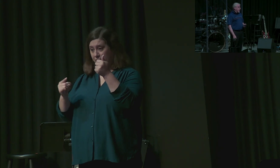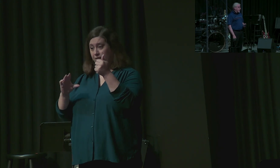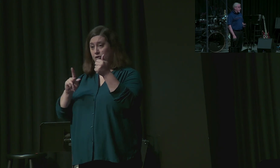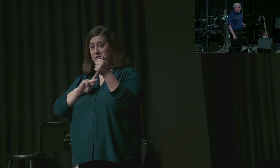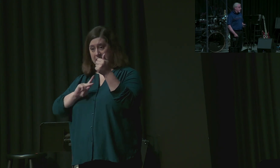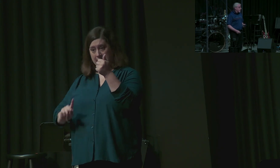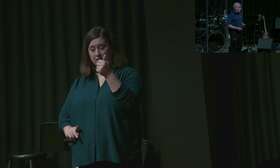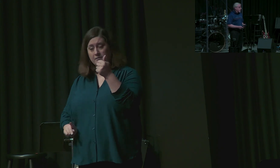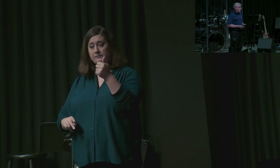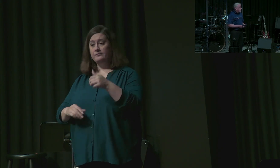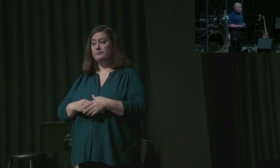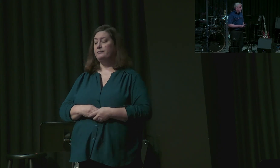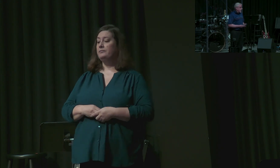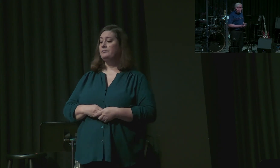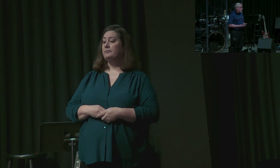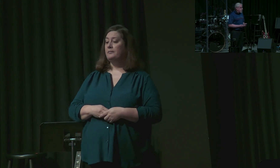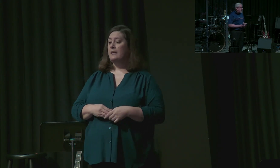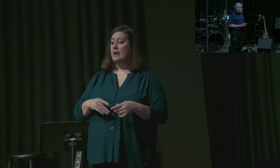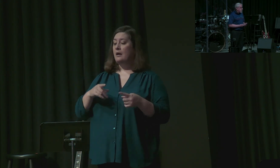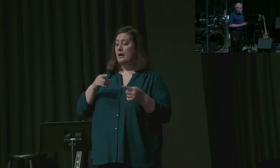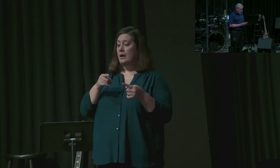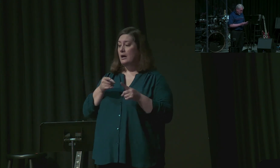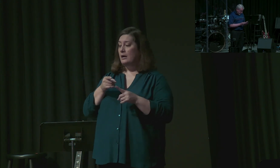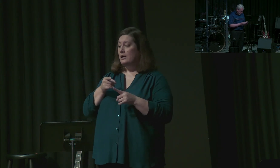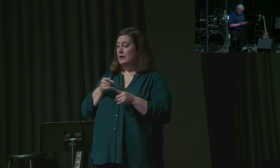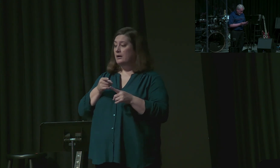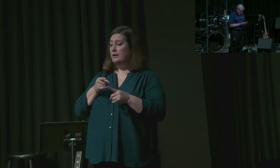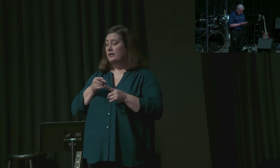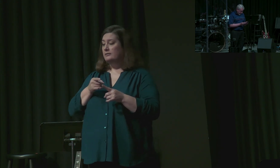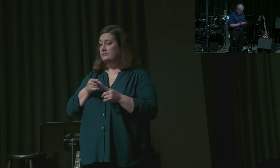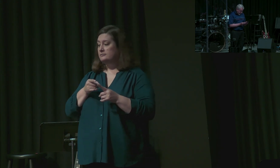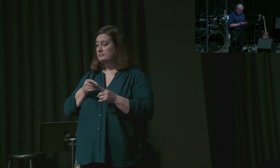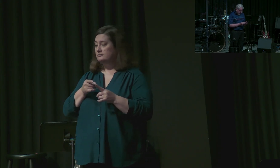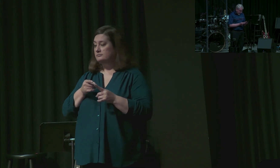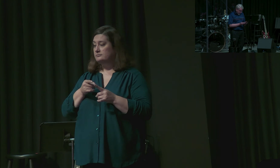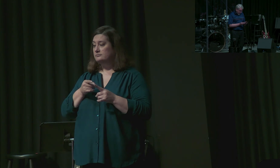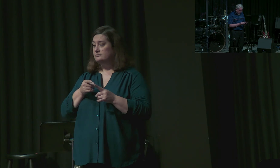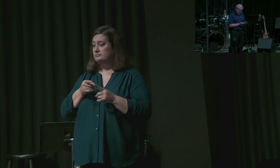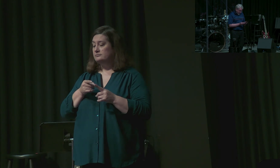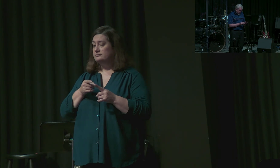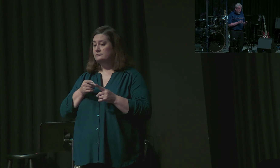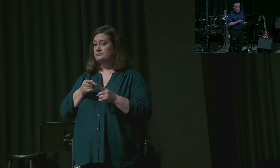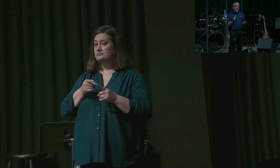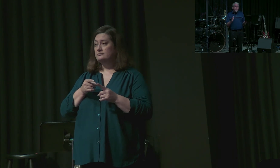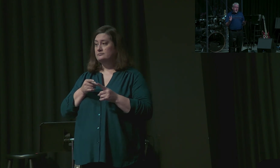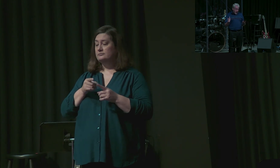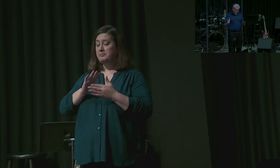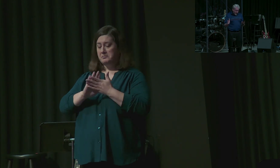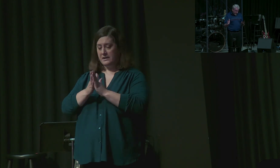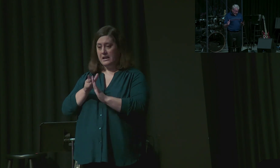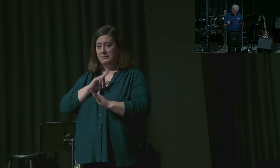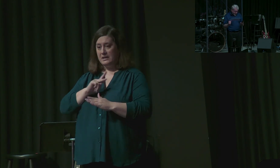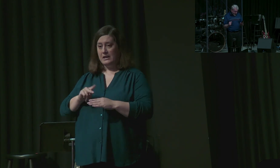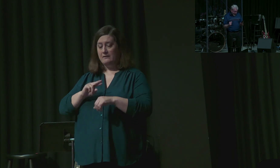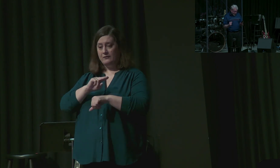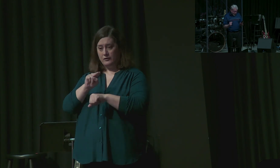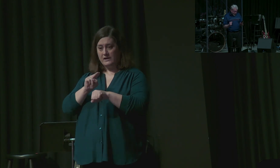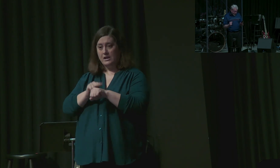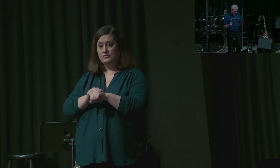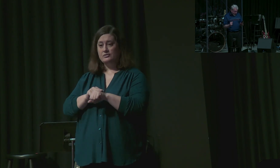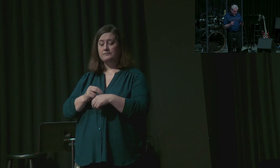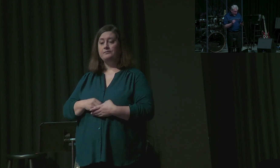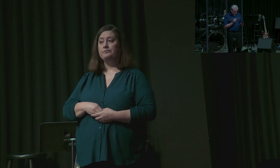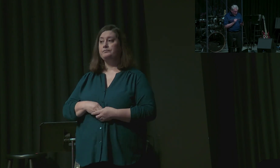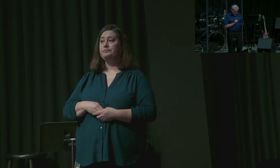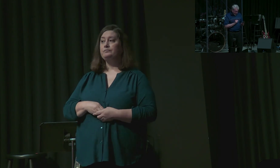his brothers, will become the king of the nation. The new covenant is